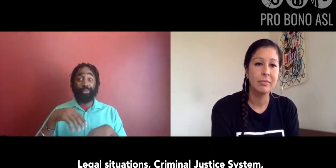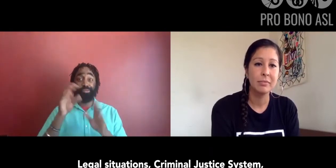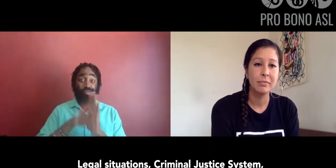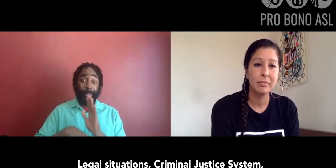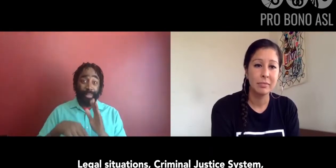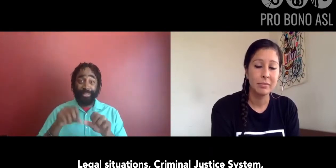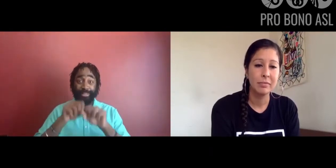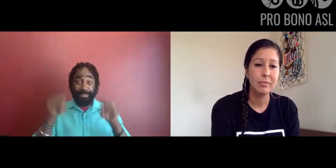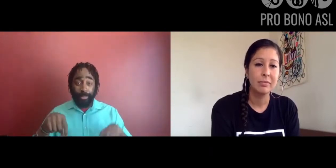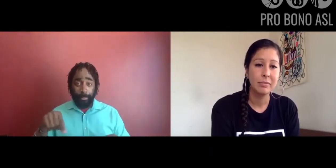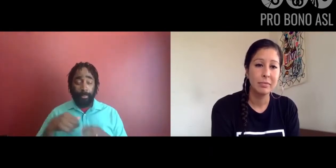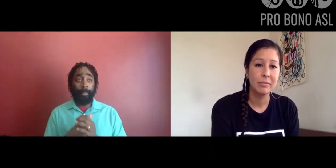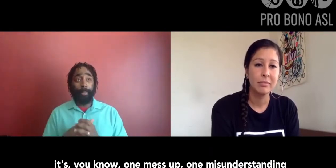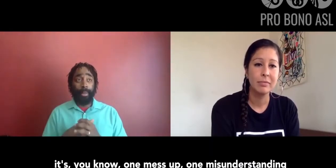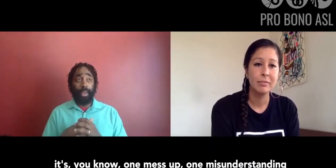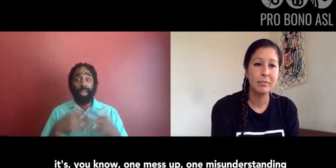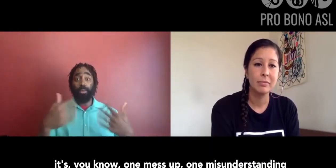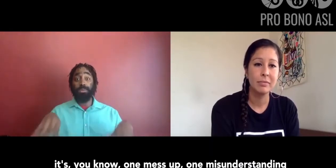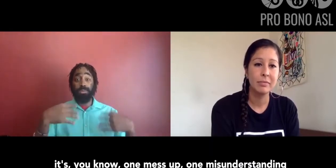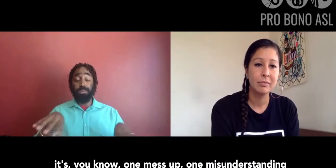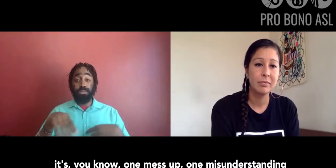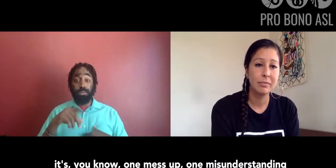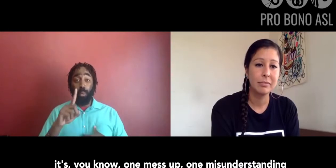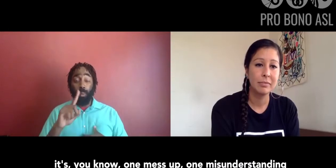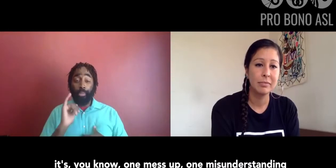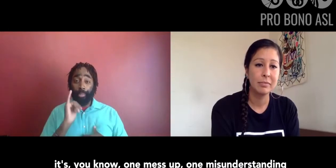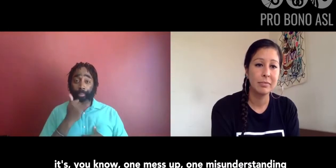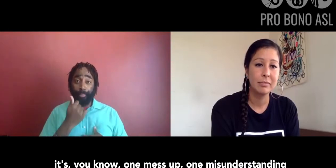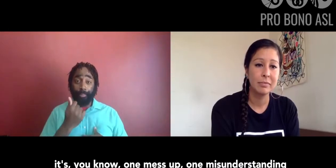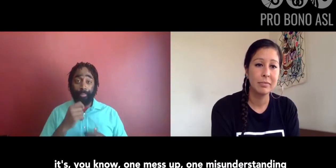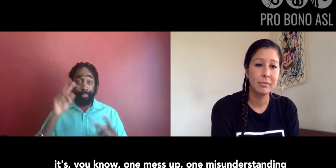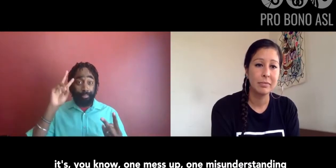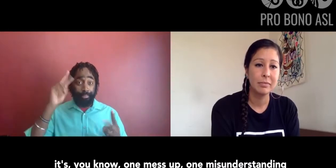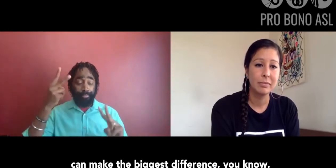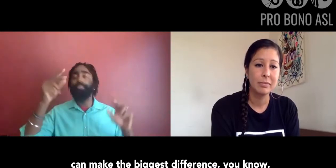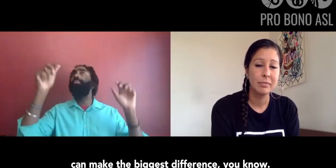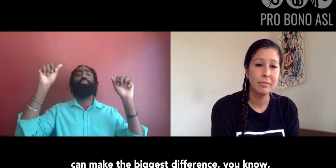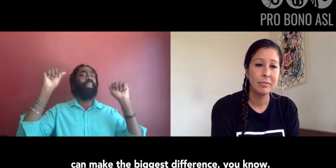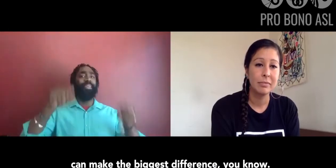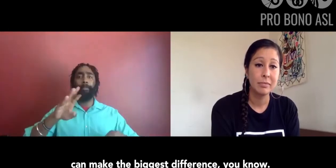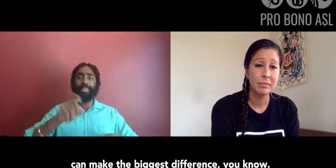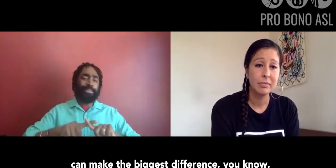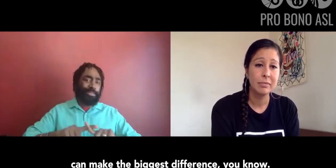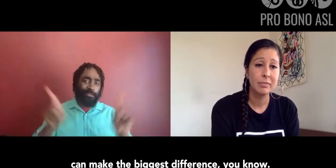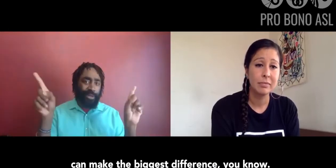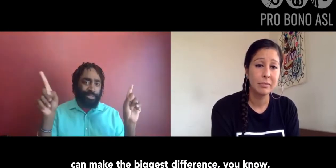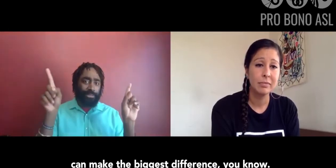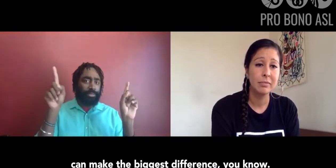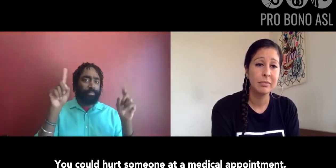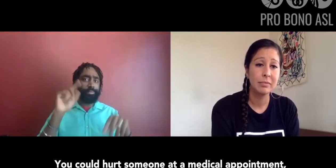criminal justice system, it's, one misunderstanding can make the biggest